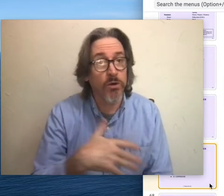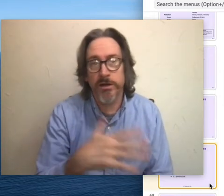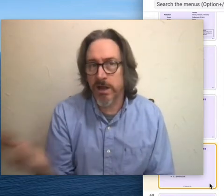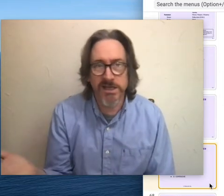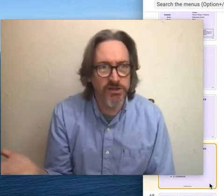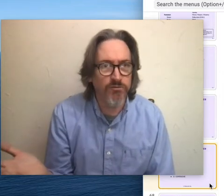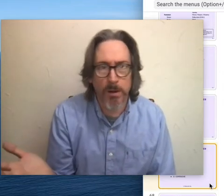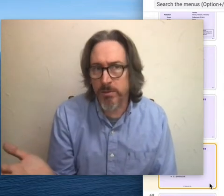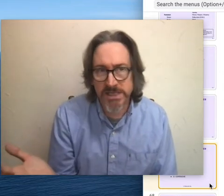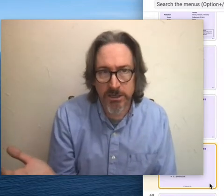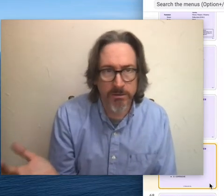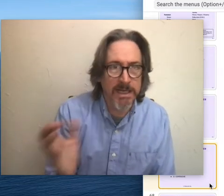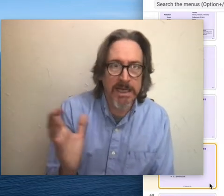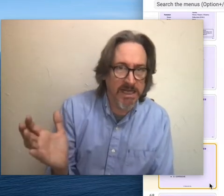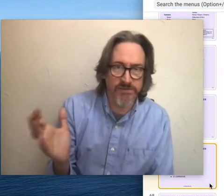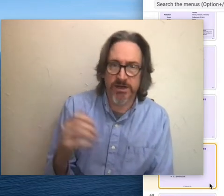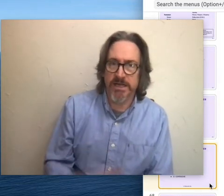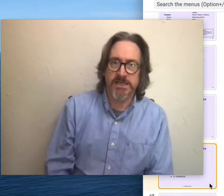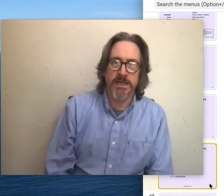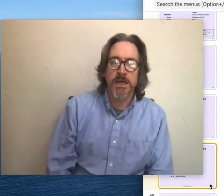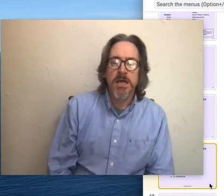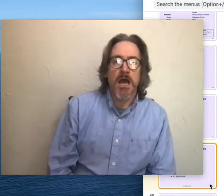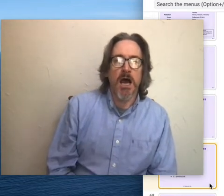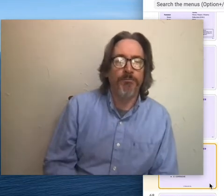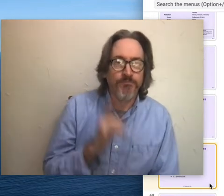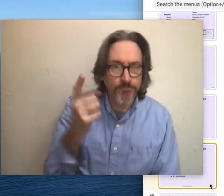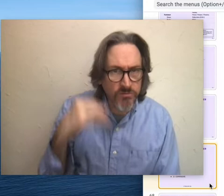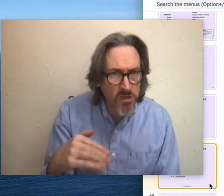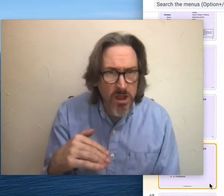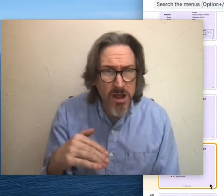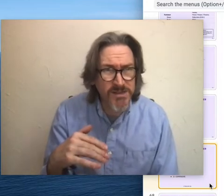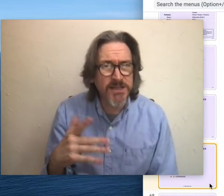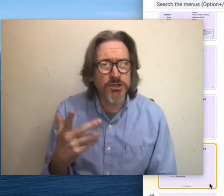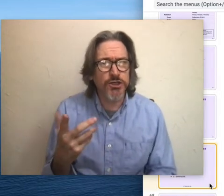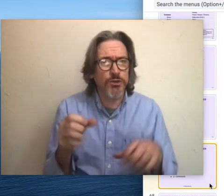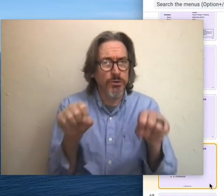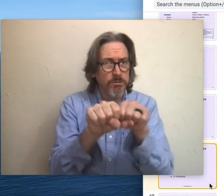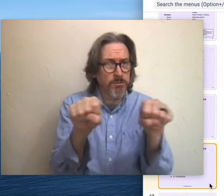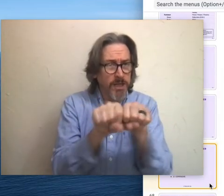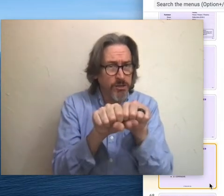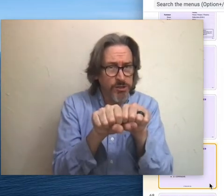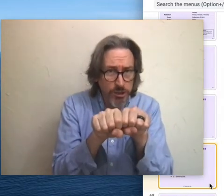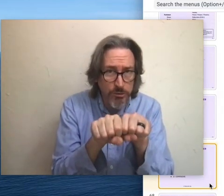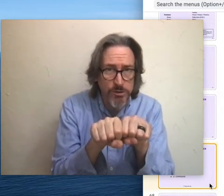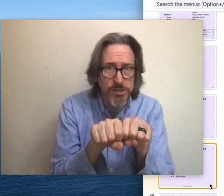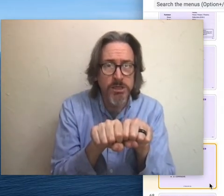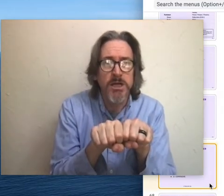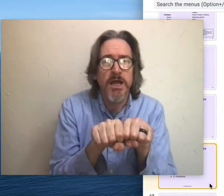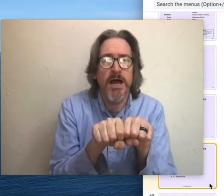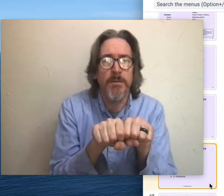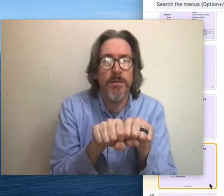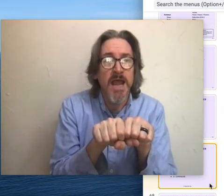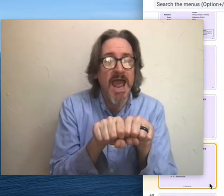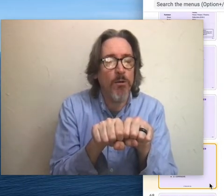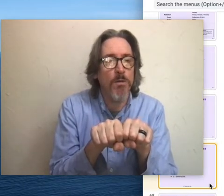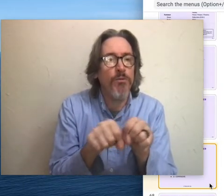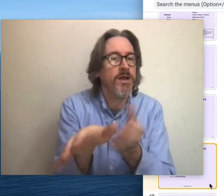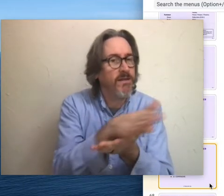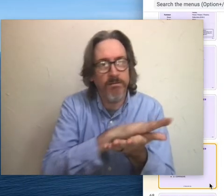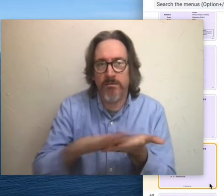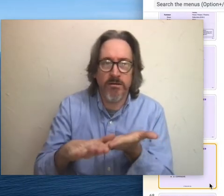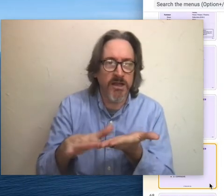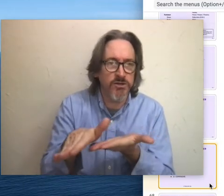starter 1, as you've probably seen already, it's very easy. Conversation 2, they use shoes. And at